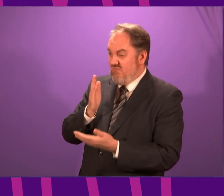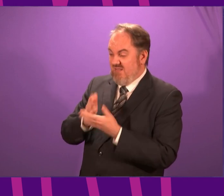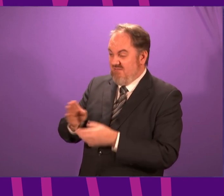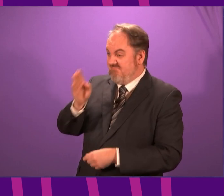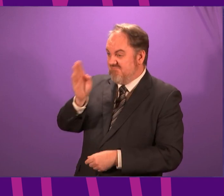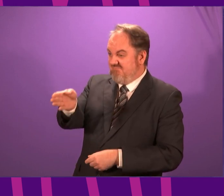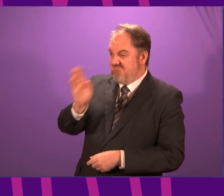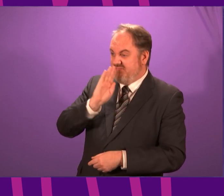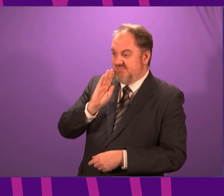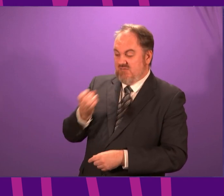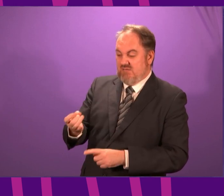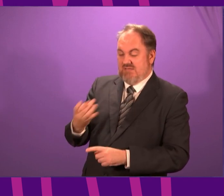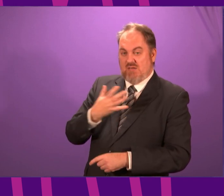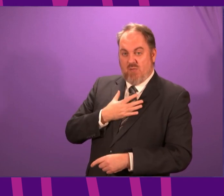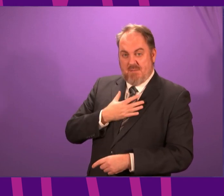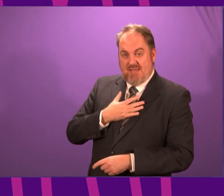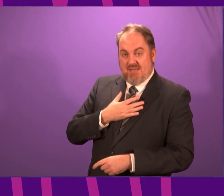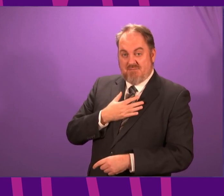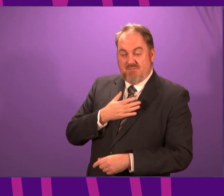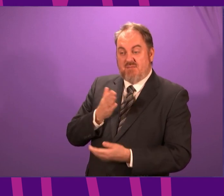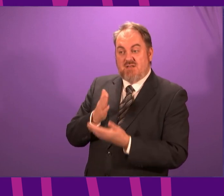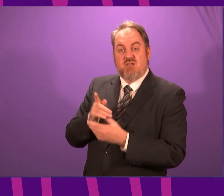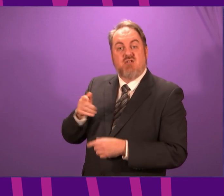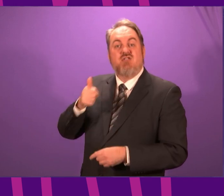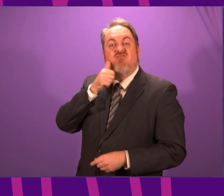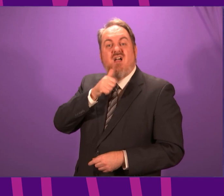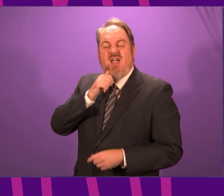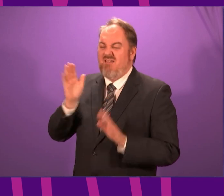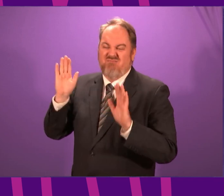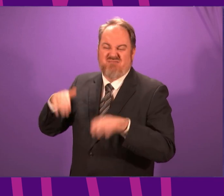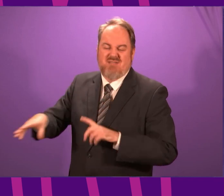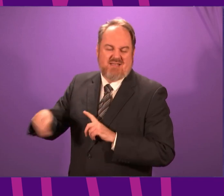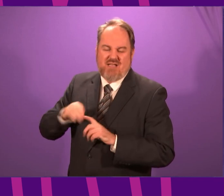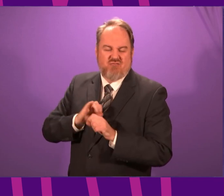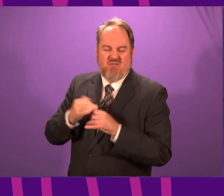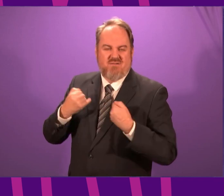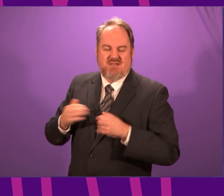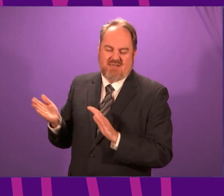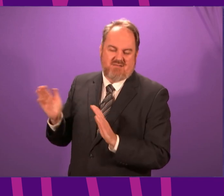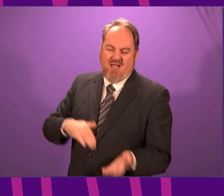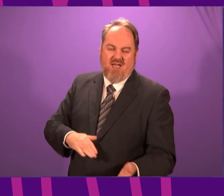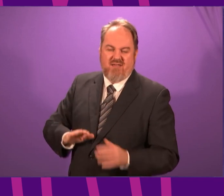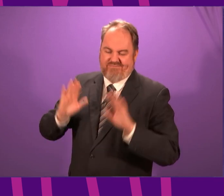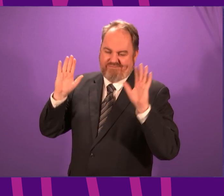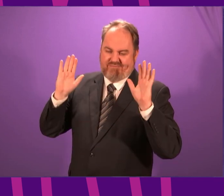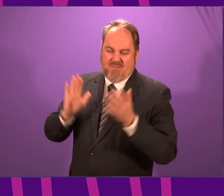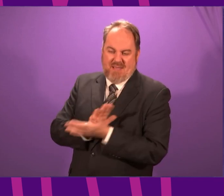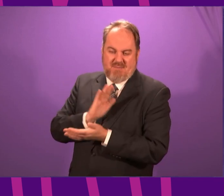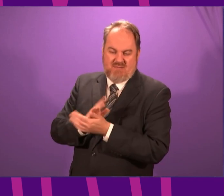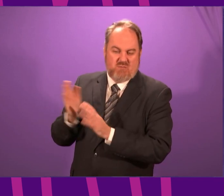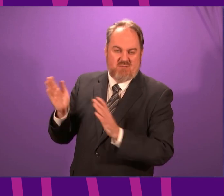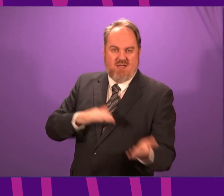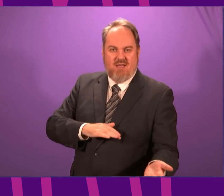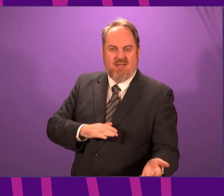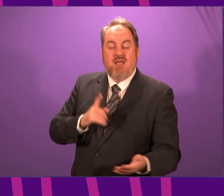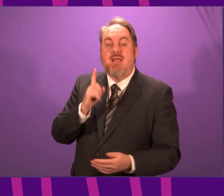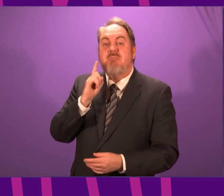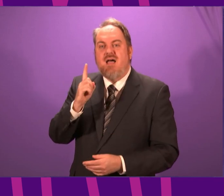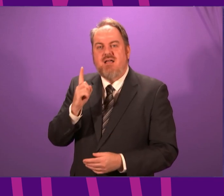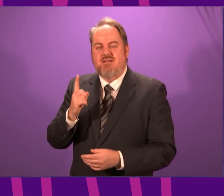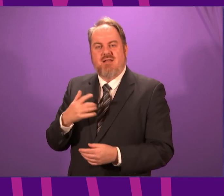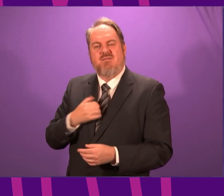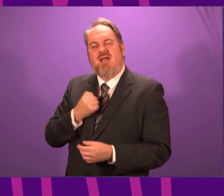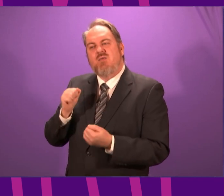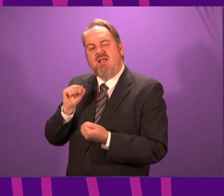bleakly, said to me that she'd rather die of COVID if it meant she could spend a few precious days with her grandchildren